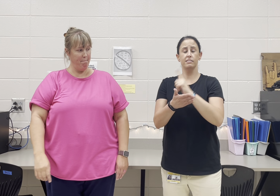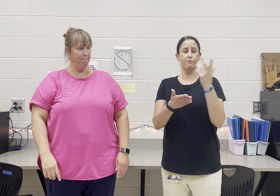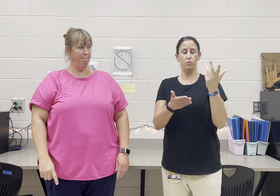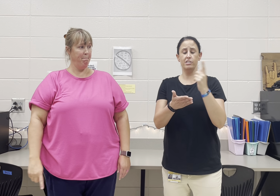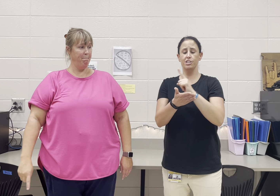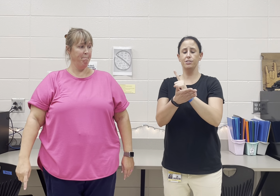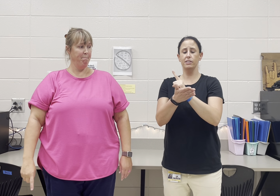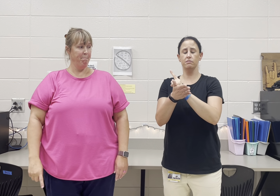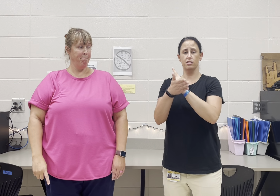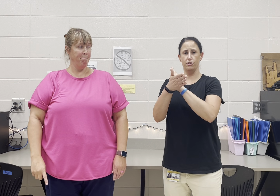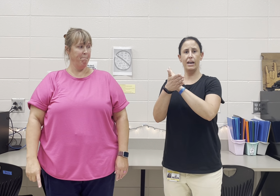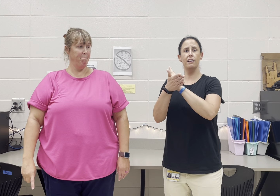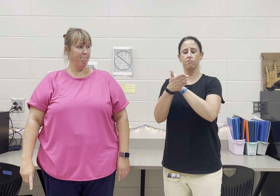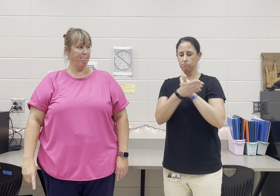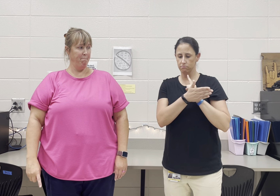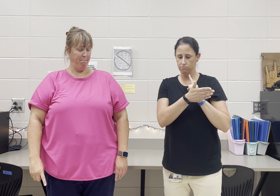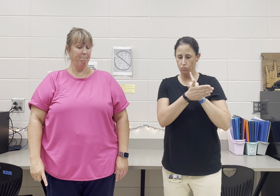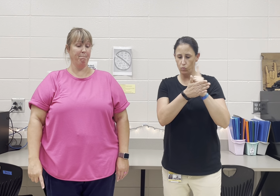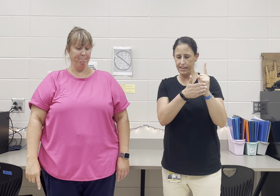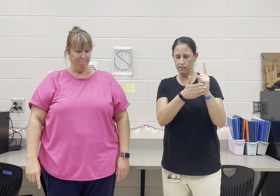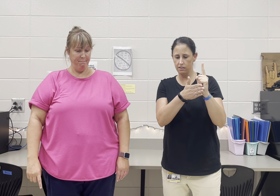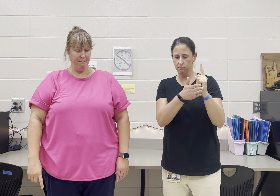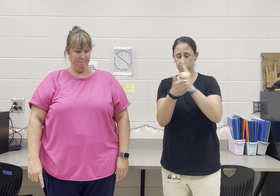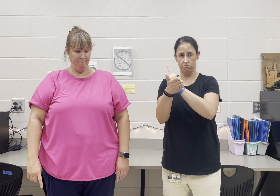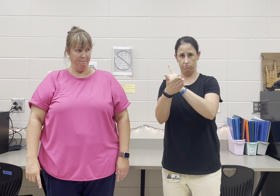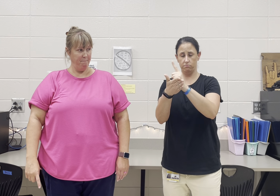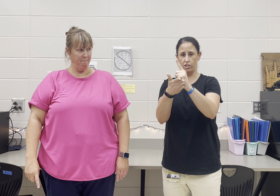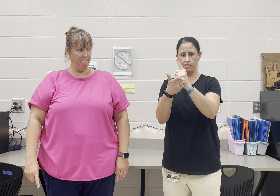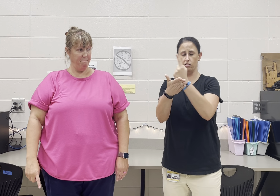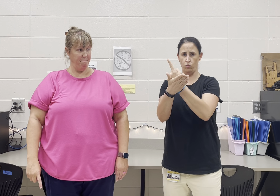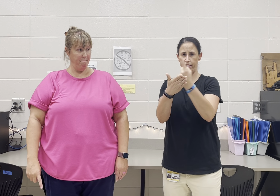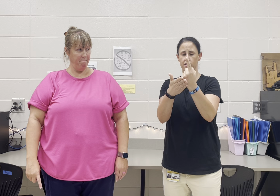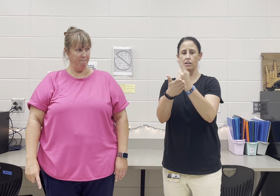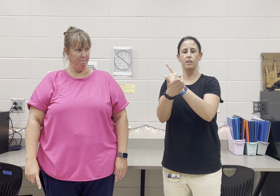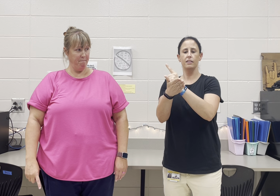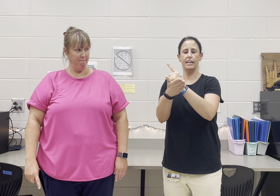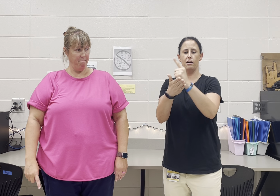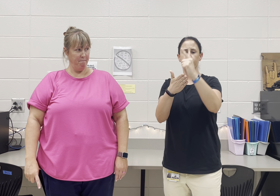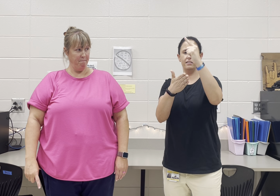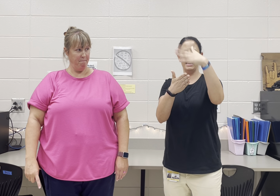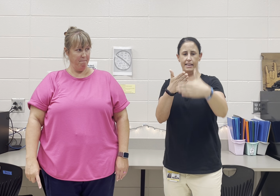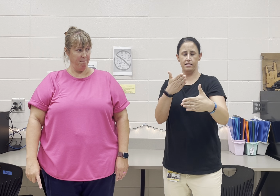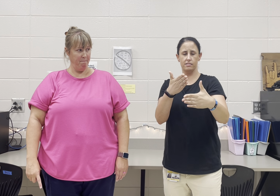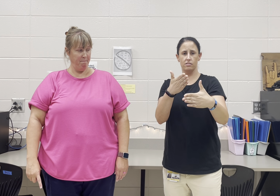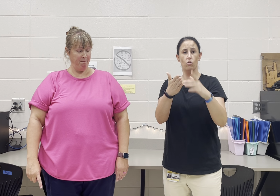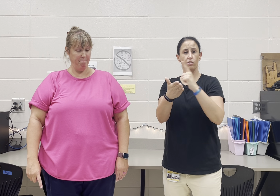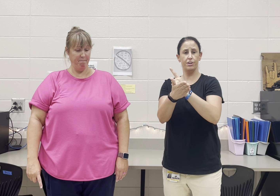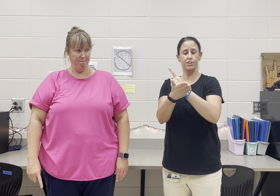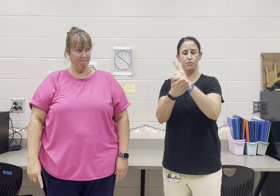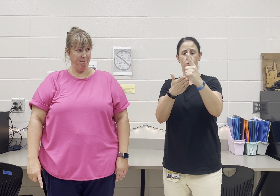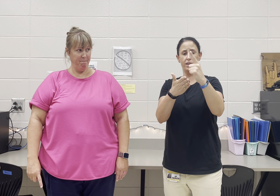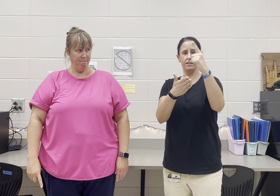different ways you could do it. So you had week, okay, or week. Now it ends. Or you could do